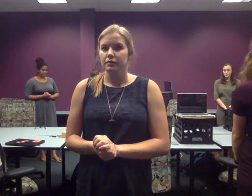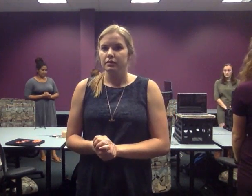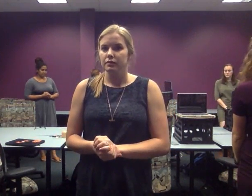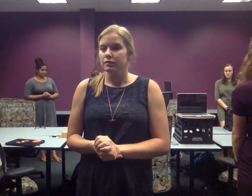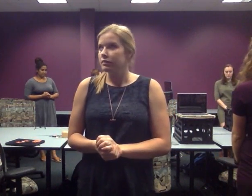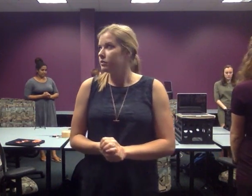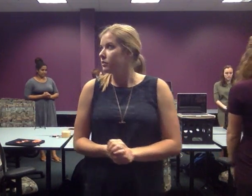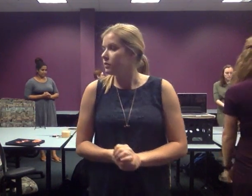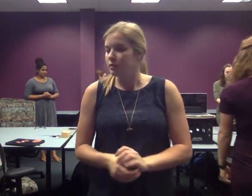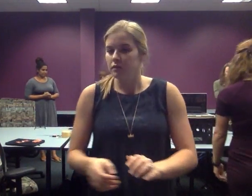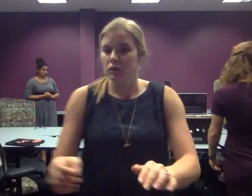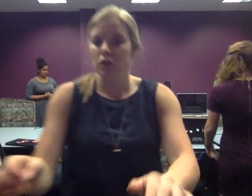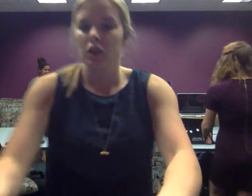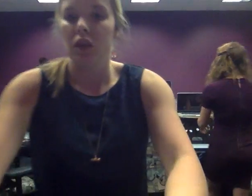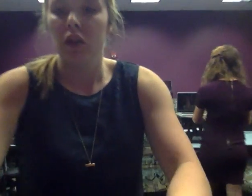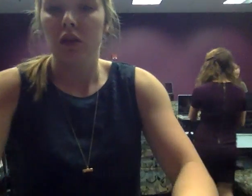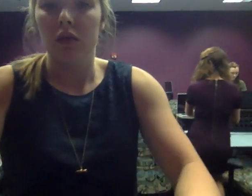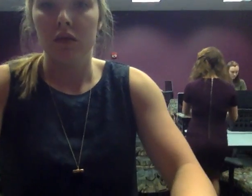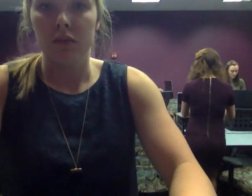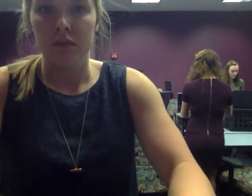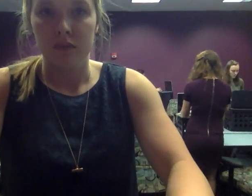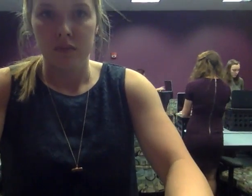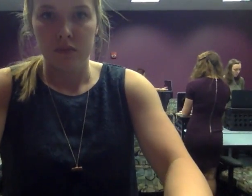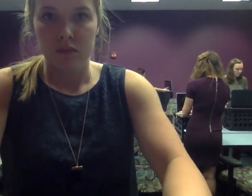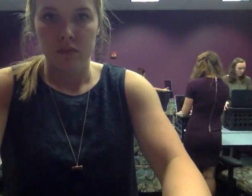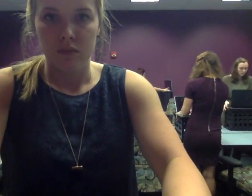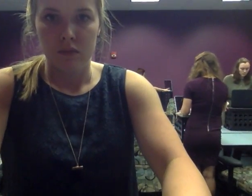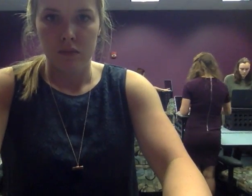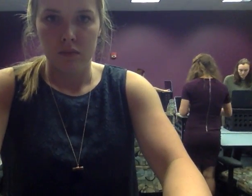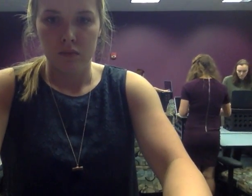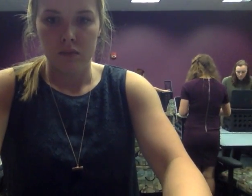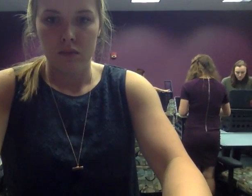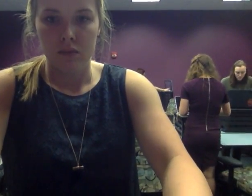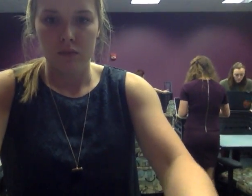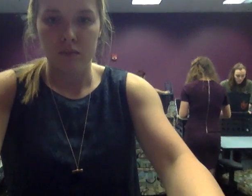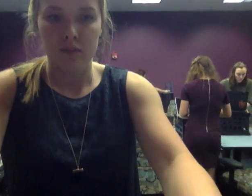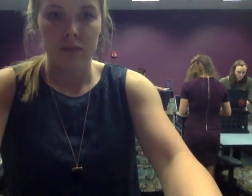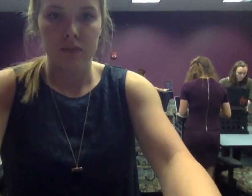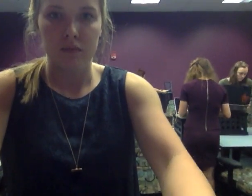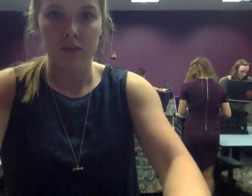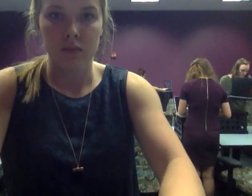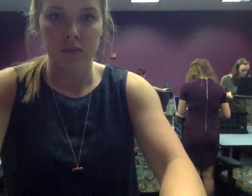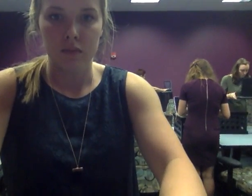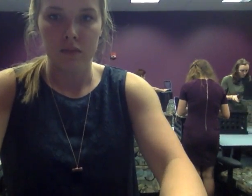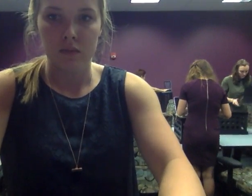Okay, we're good to go. So you can quickly do the command control schema and